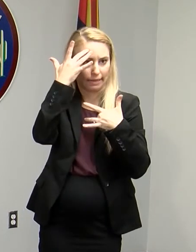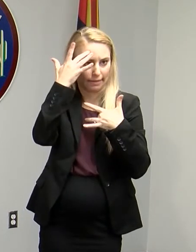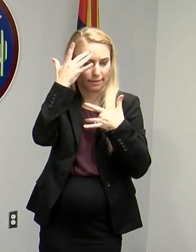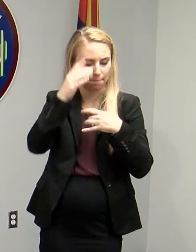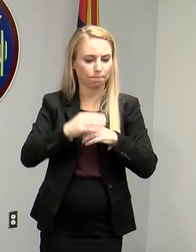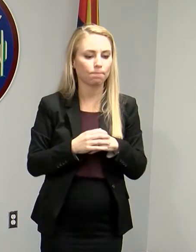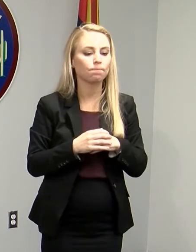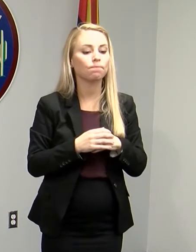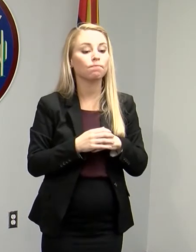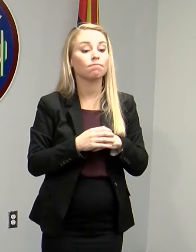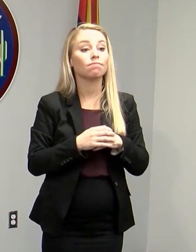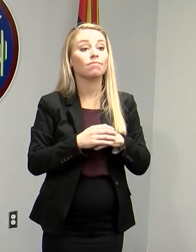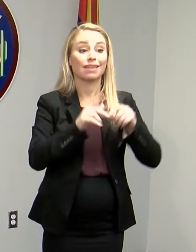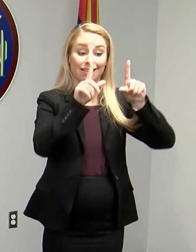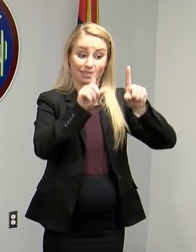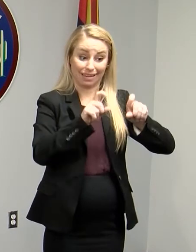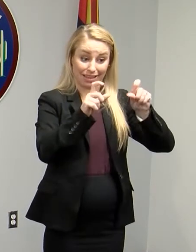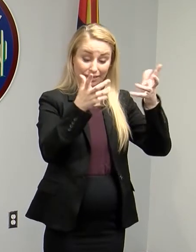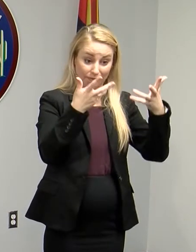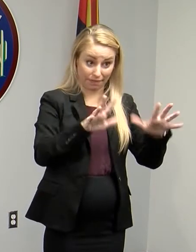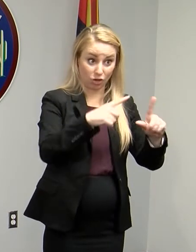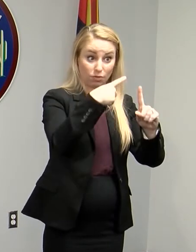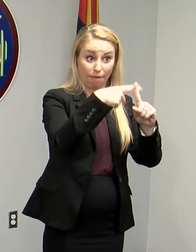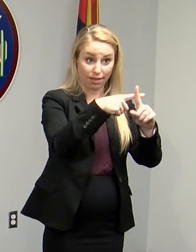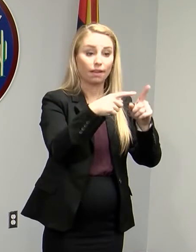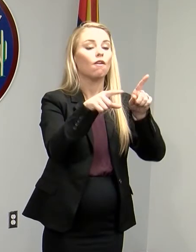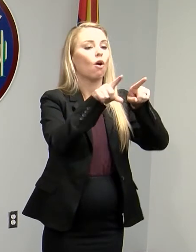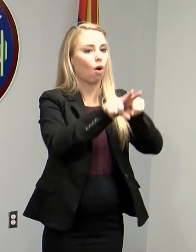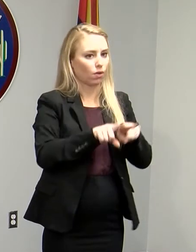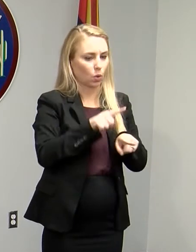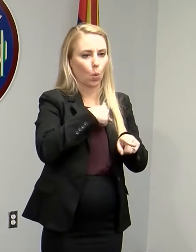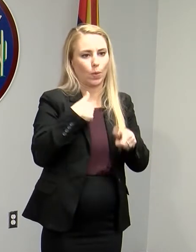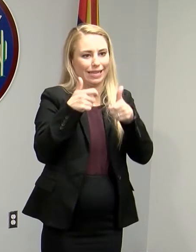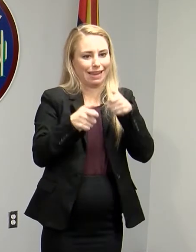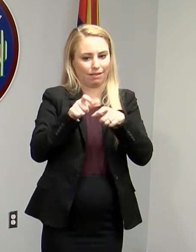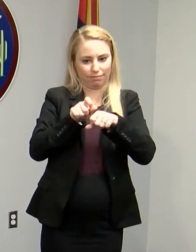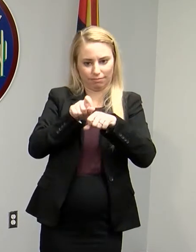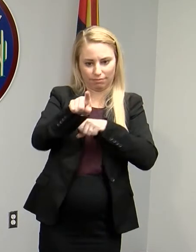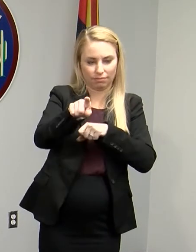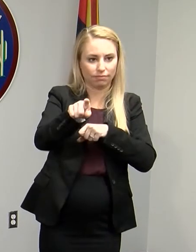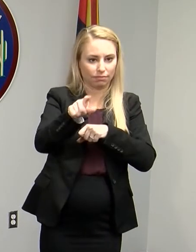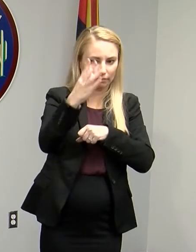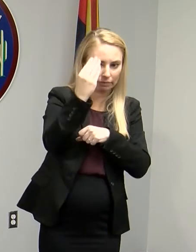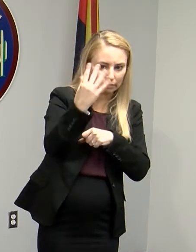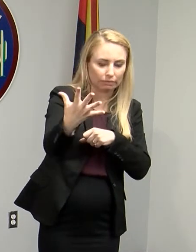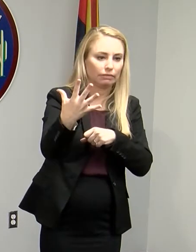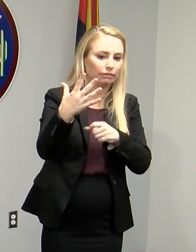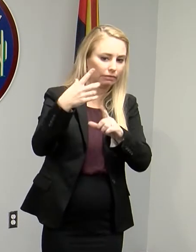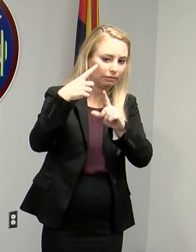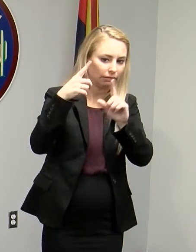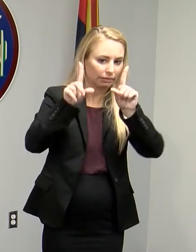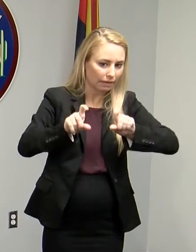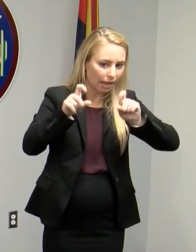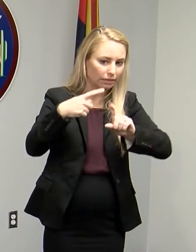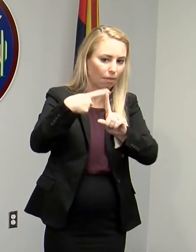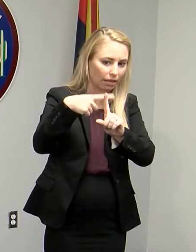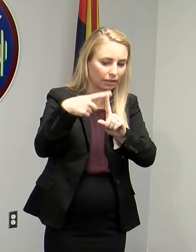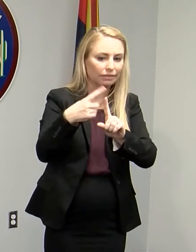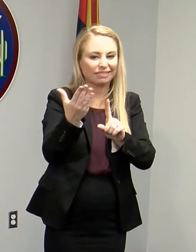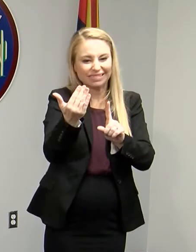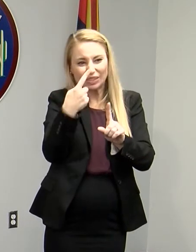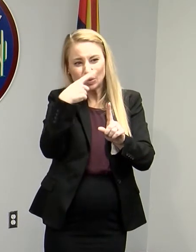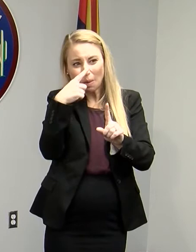tested and have a positive test get a text message from Public Health notifying them of their results and asking them to provide